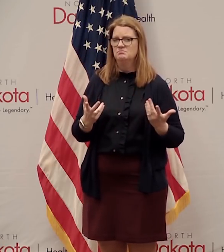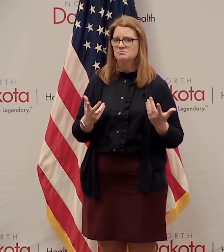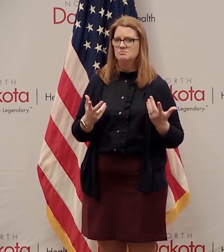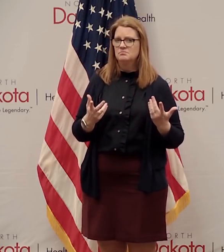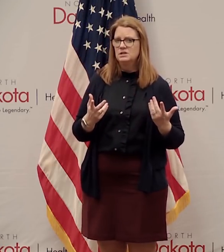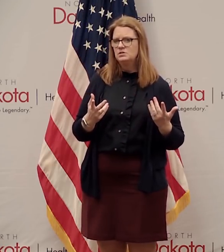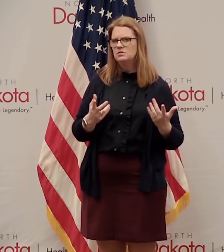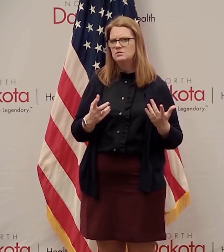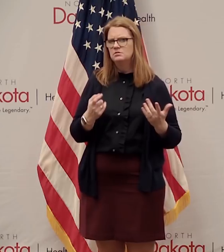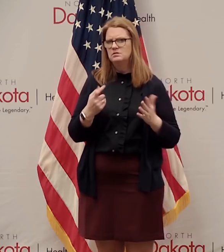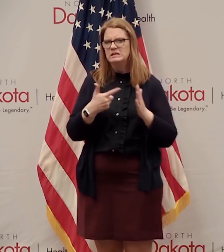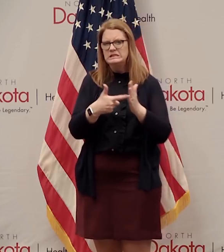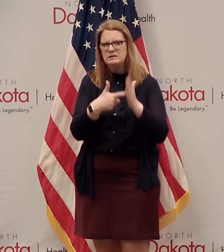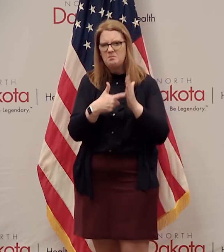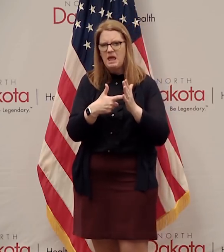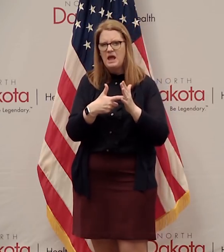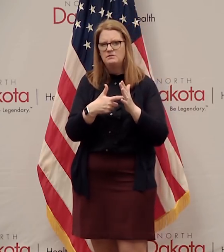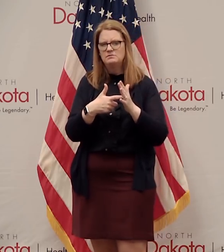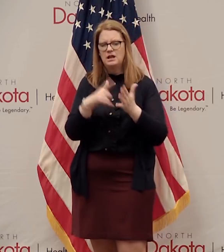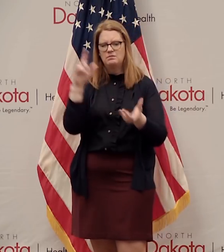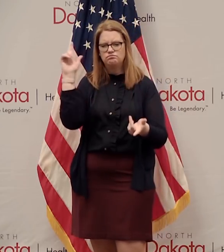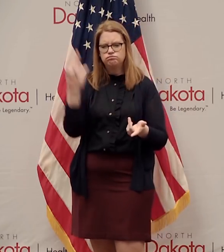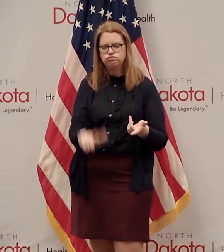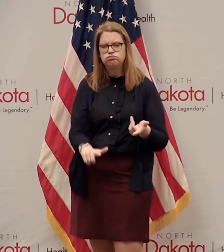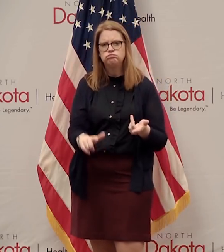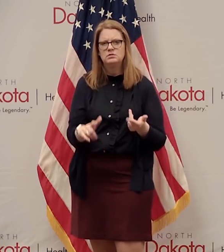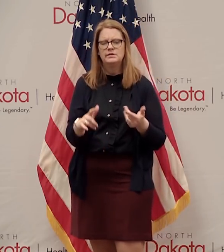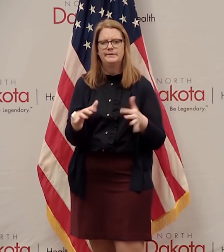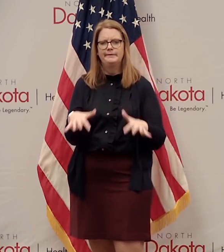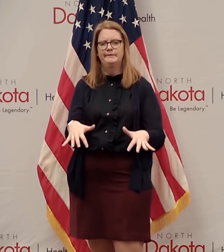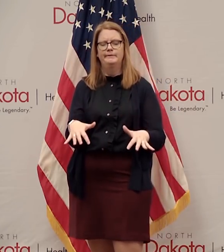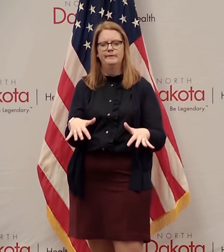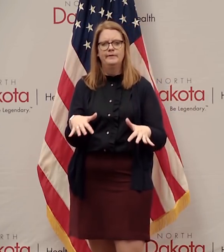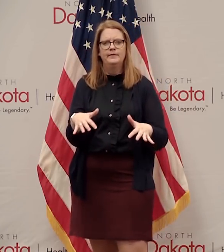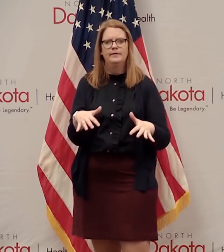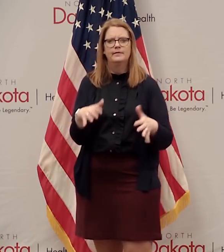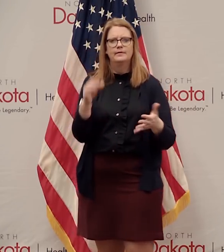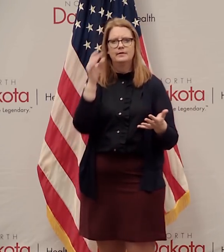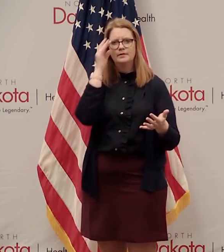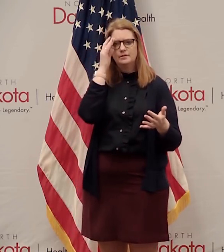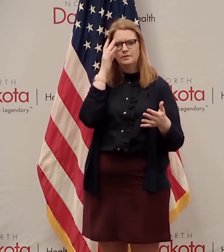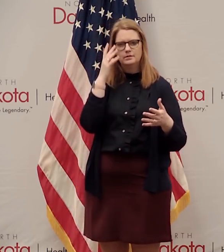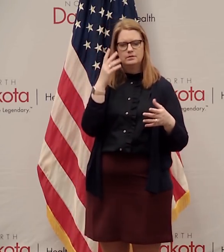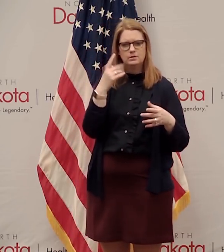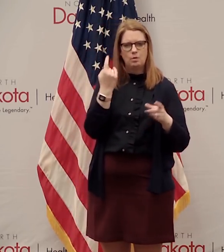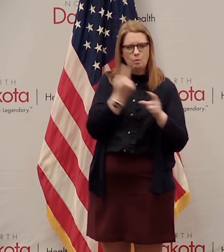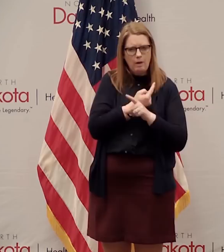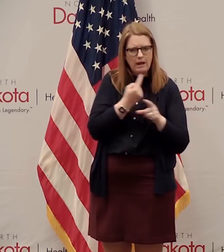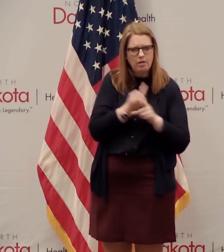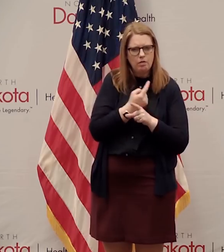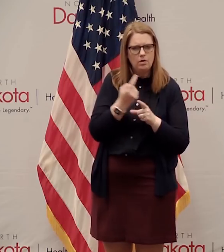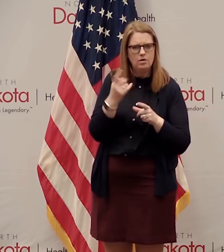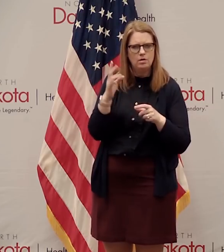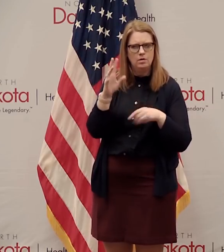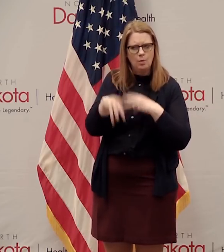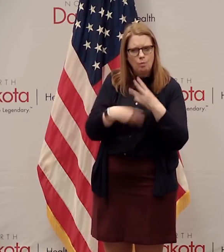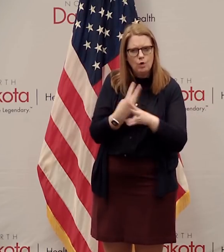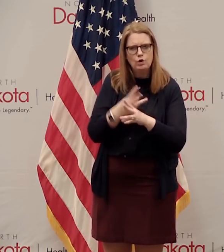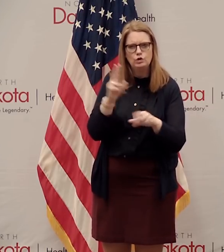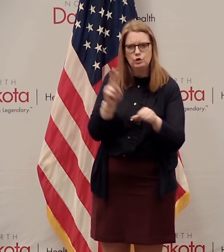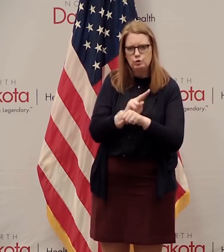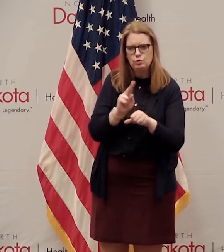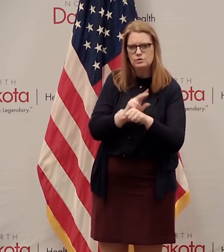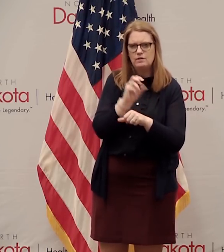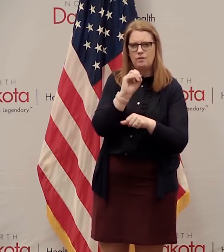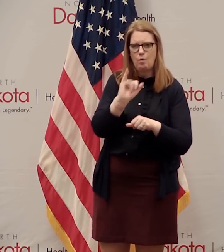having demand shock with a meaning that the normal worldwide consumption of oil